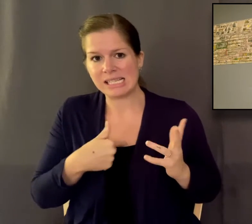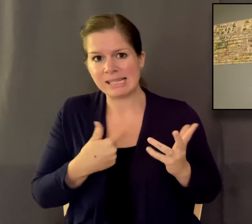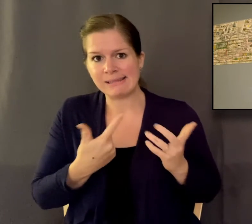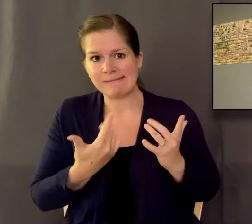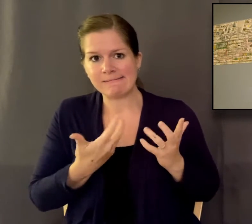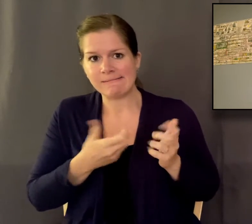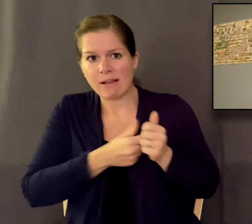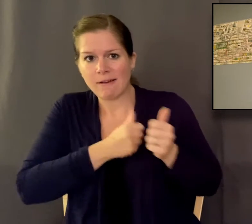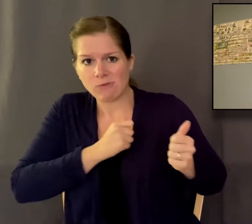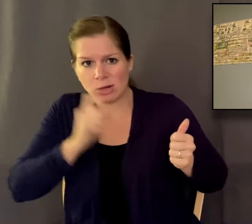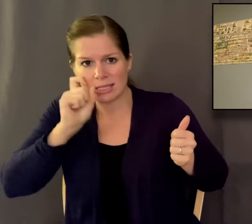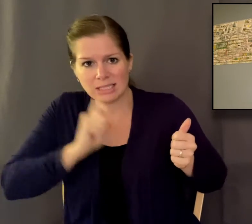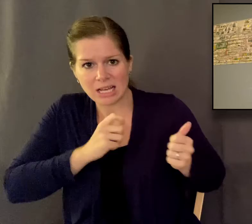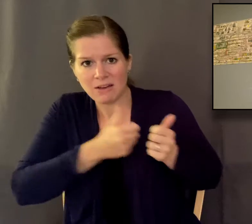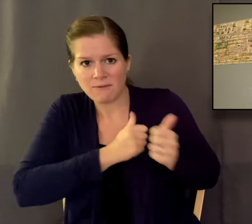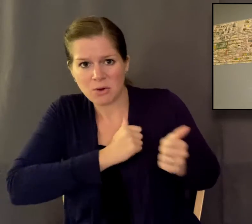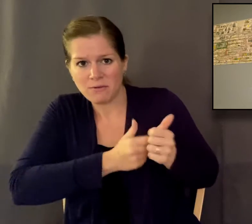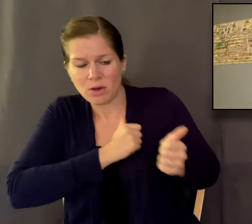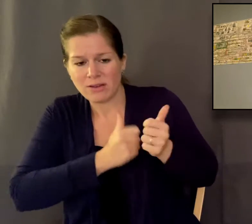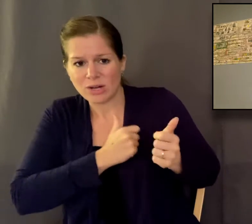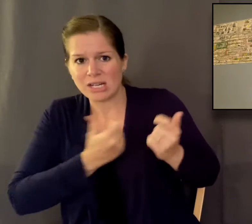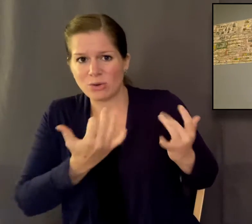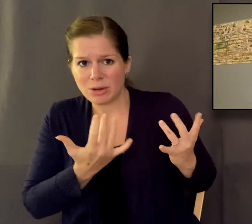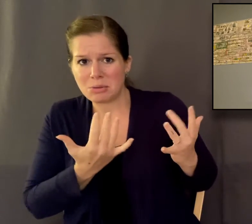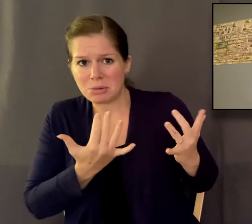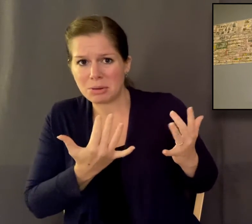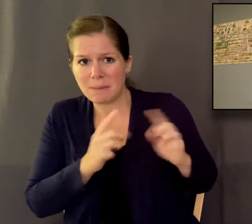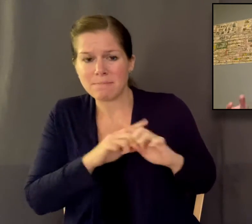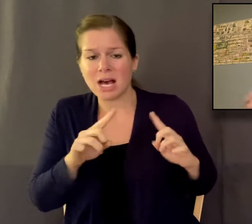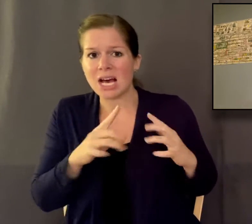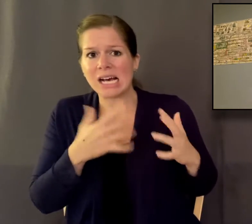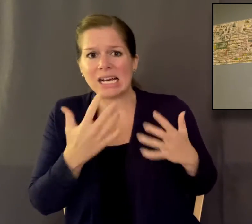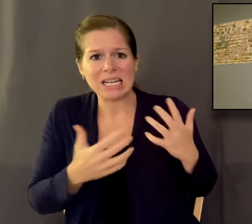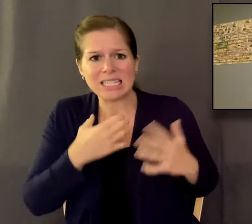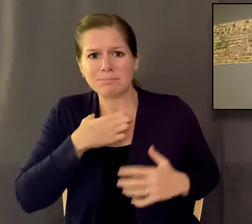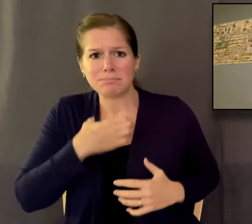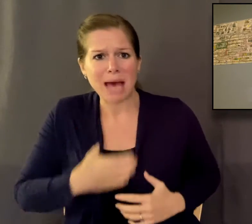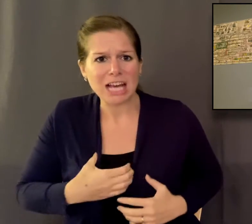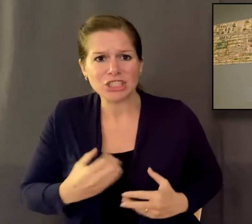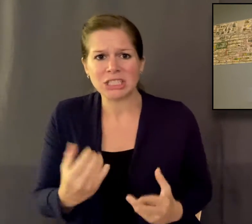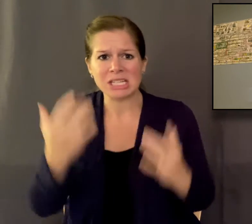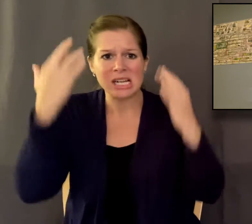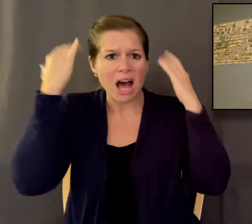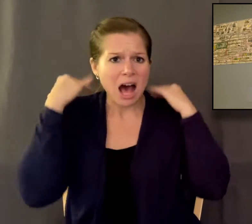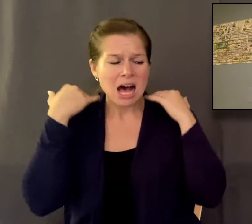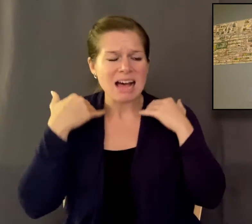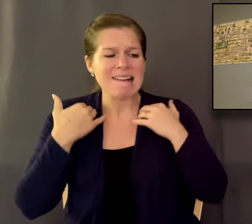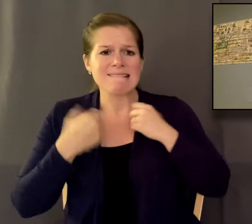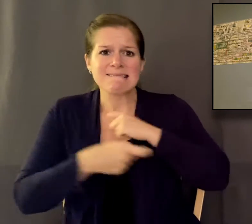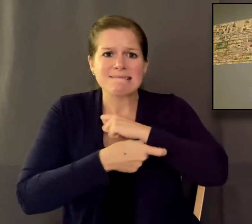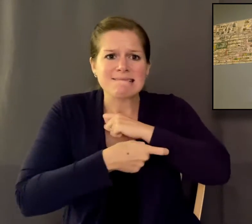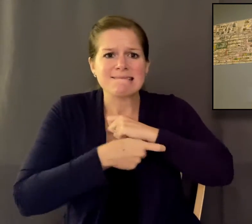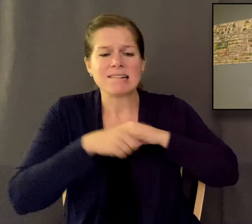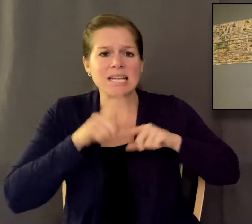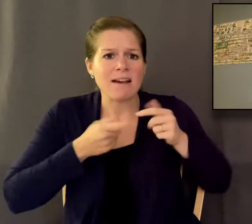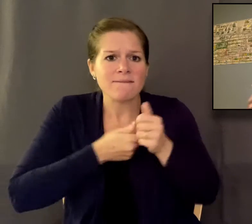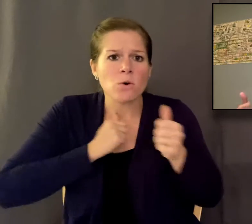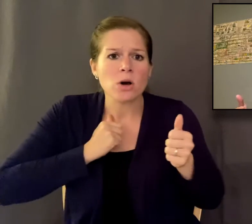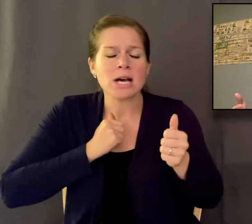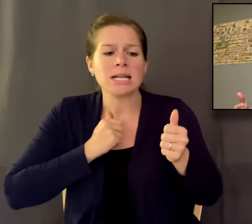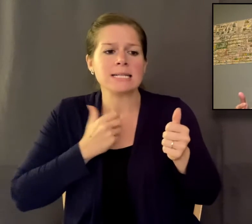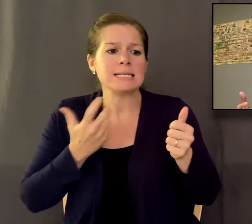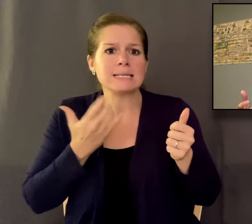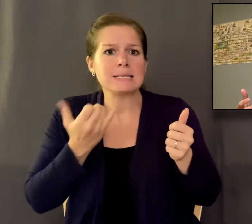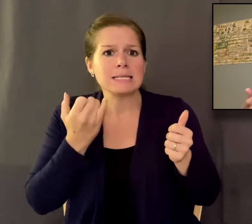be, let him do as he wishes, let them marry. It is no sin. If there's passion there, that's they're burning for each other, and there's going to be